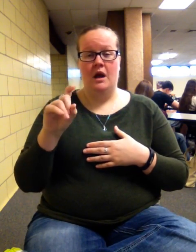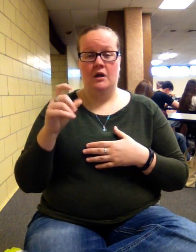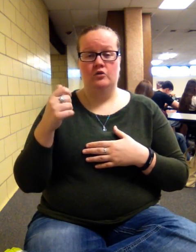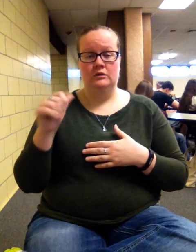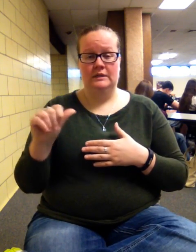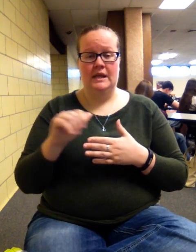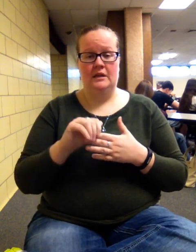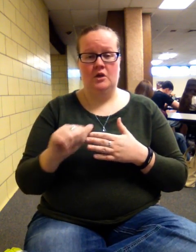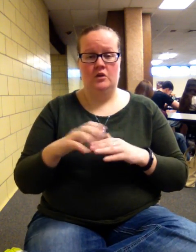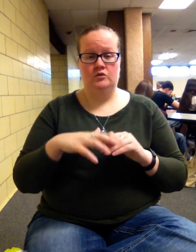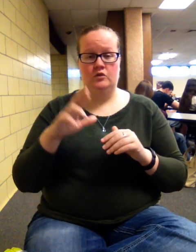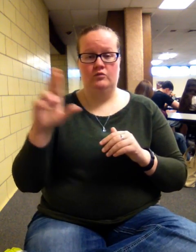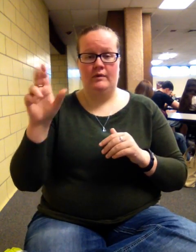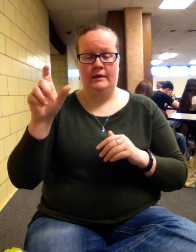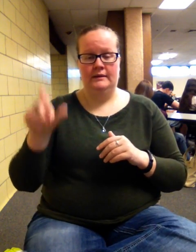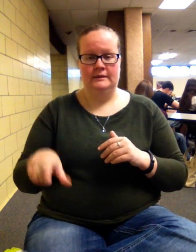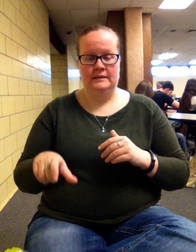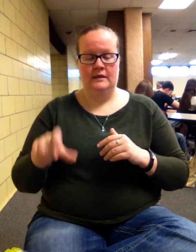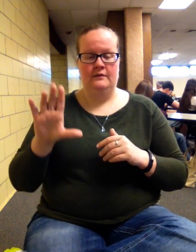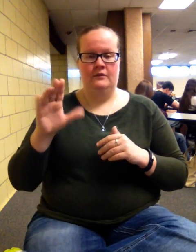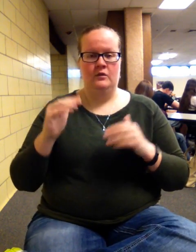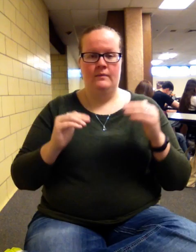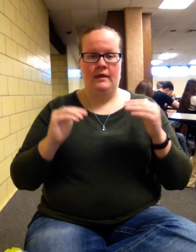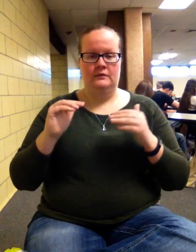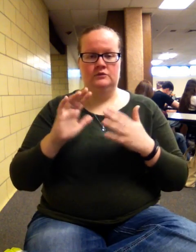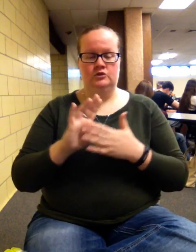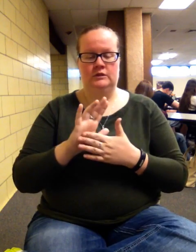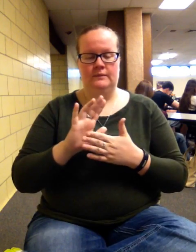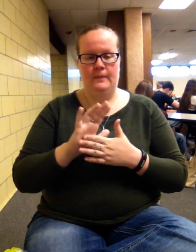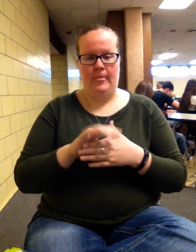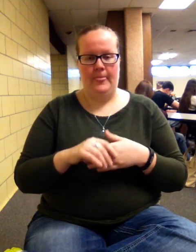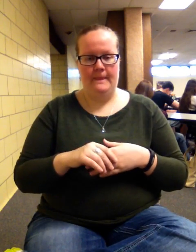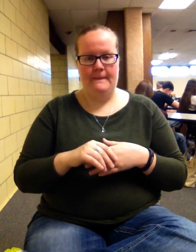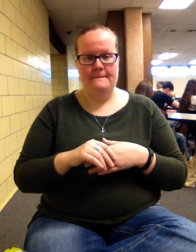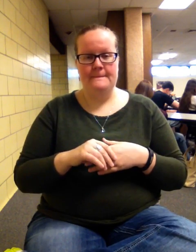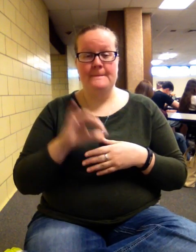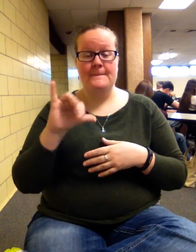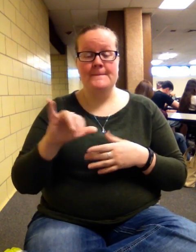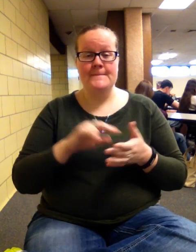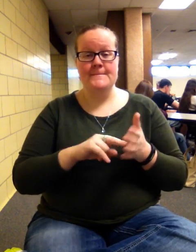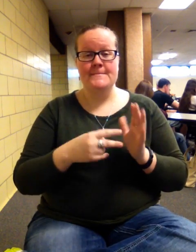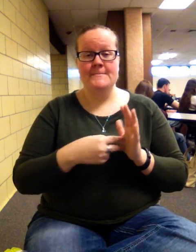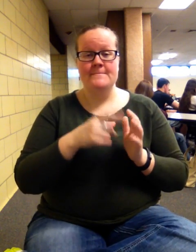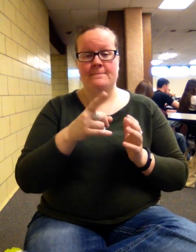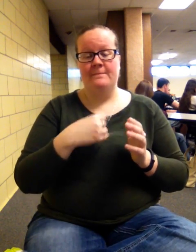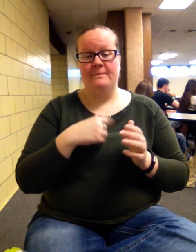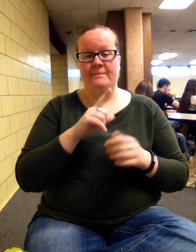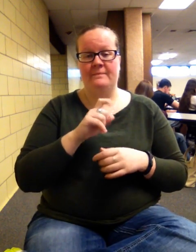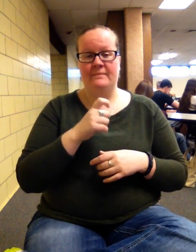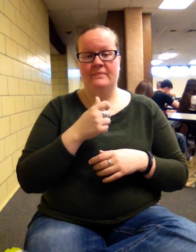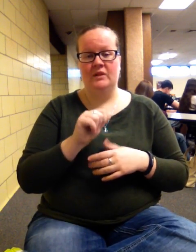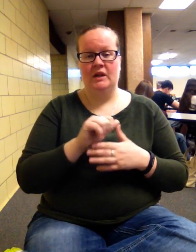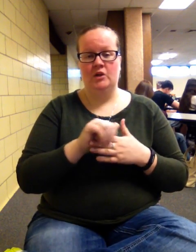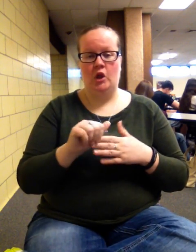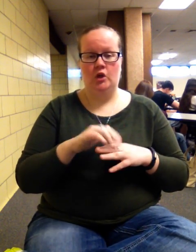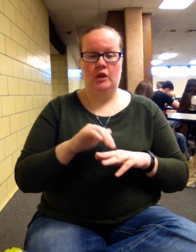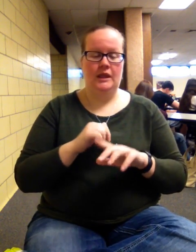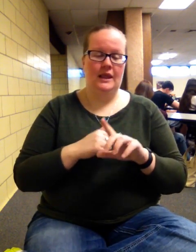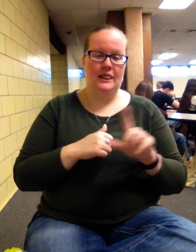on the right-hand side of your balance sheet. That would mean that you would have $110 on the left-hand side of the balance sheet